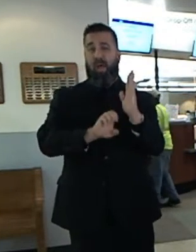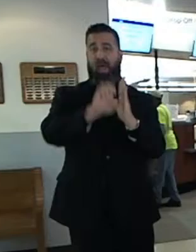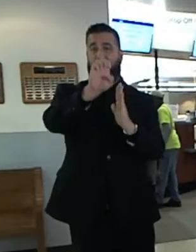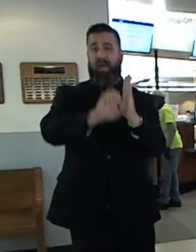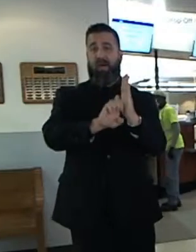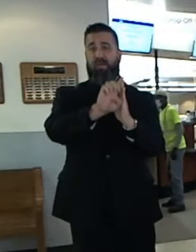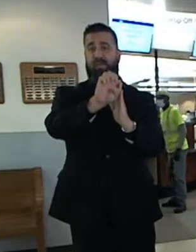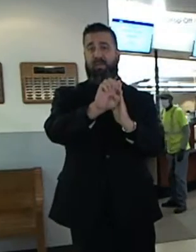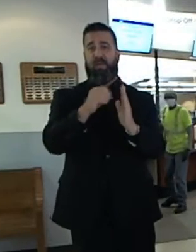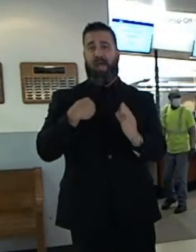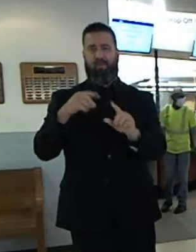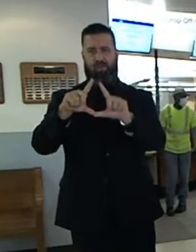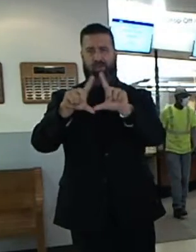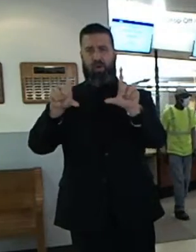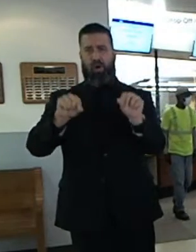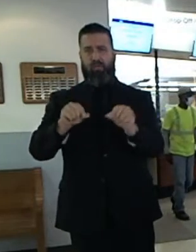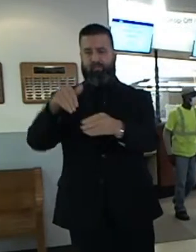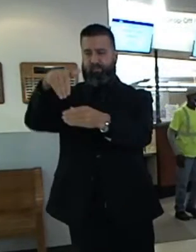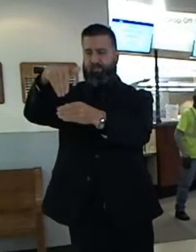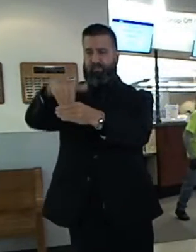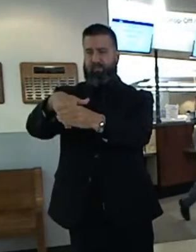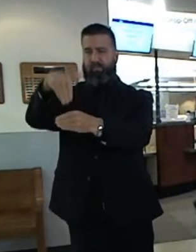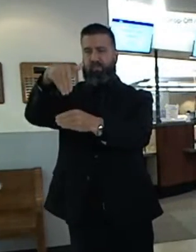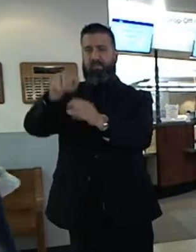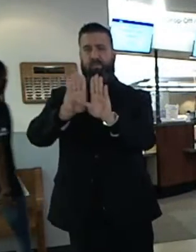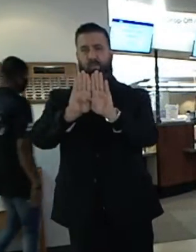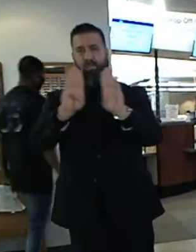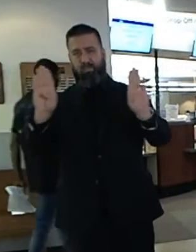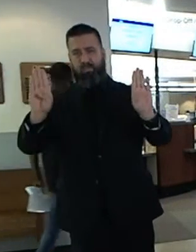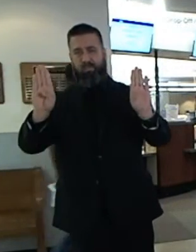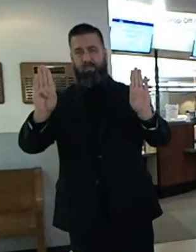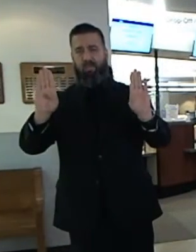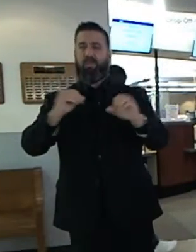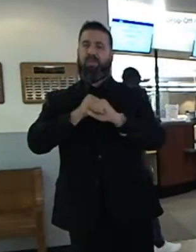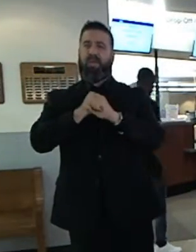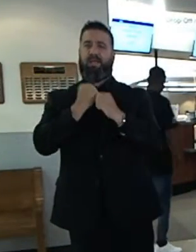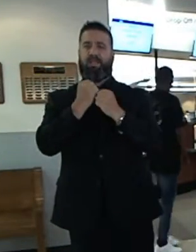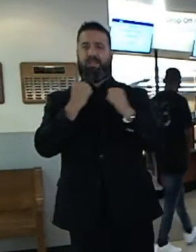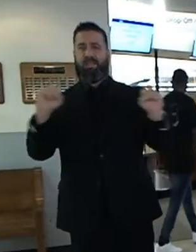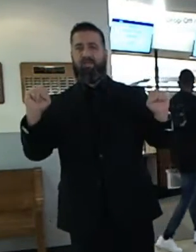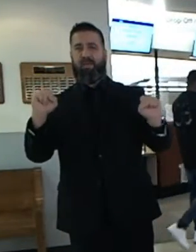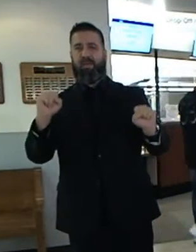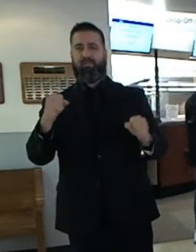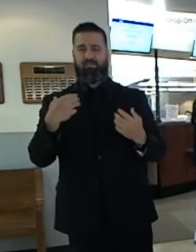elevators to help protect the safety and health of our county users.